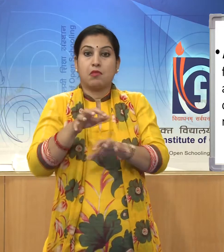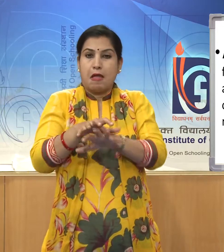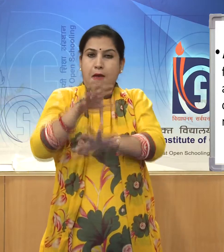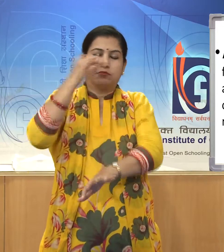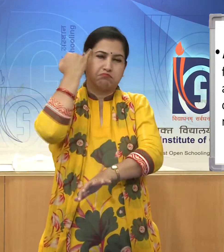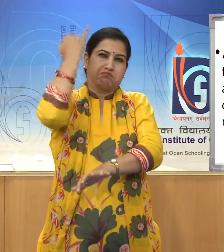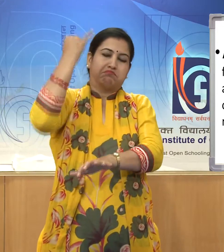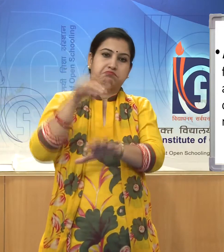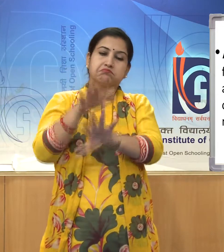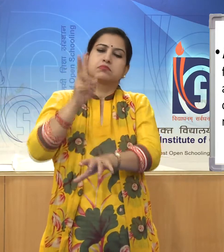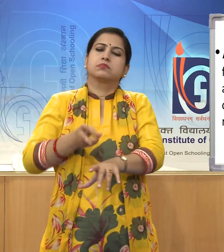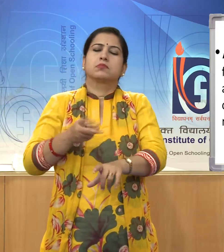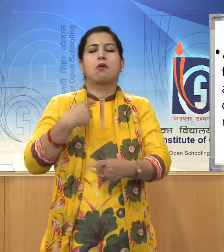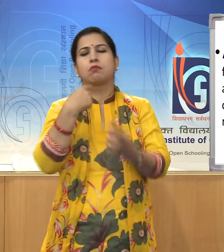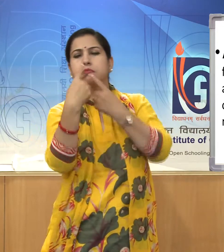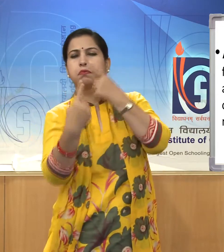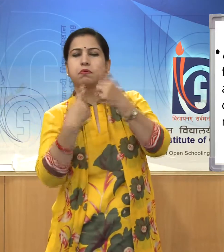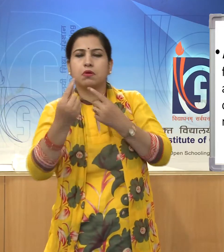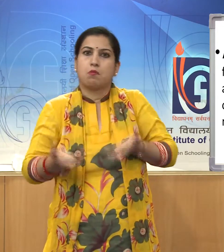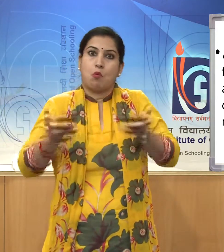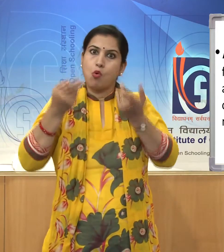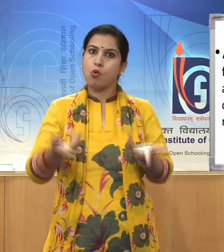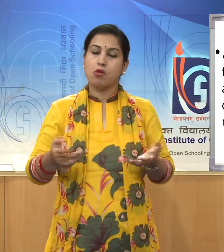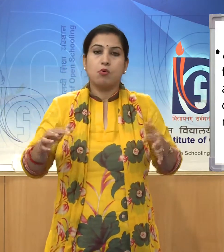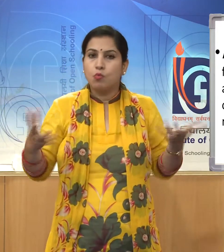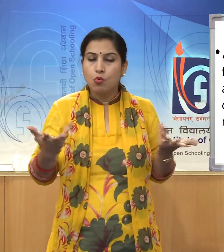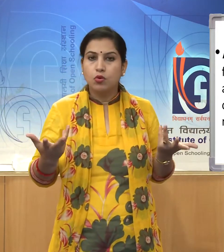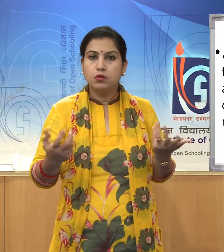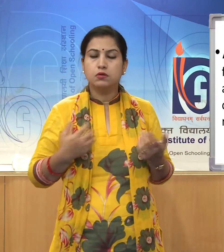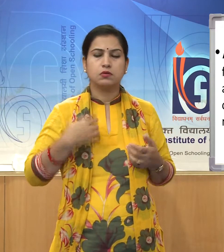Abstract art is a general term for